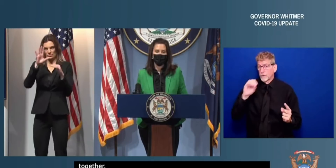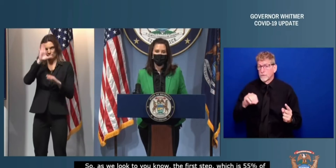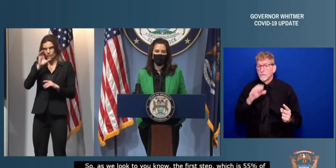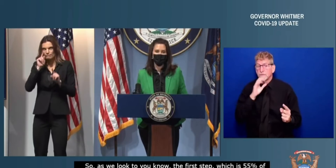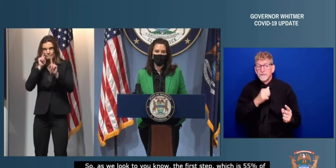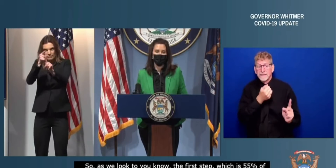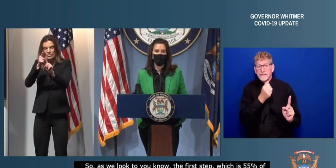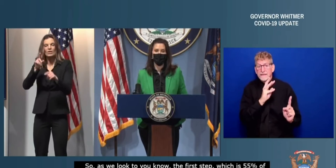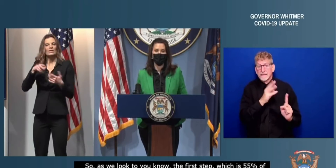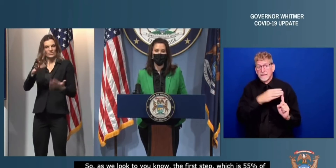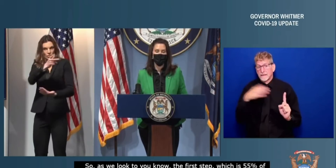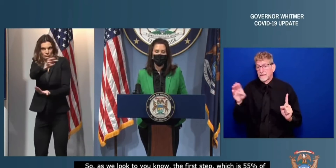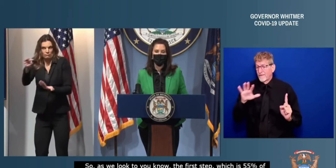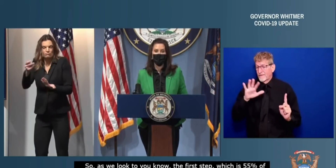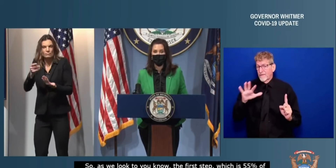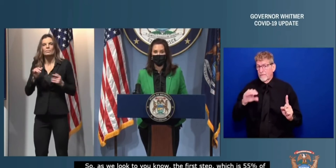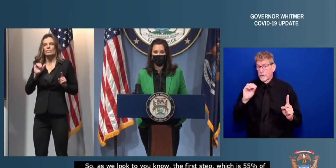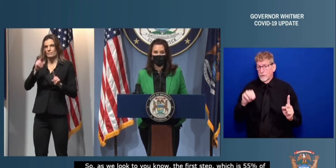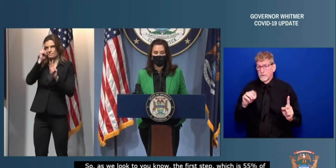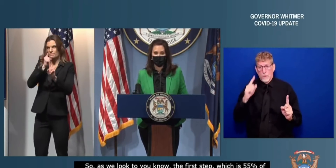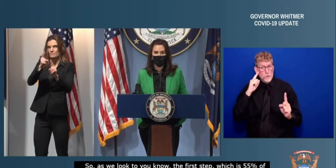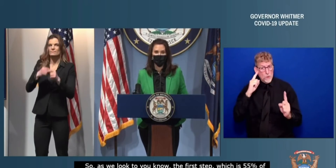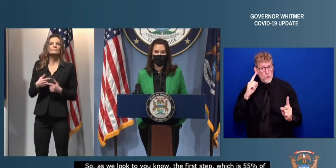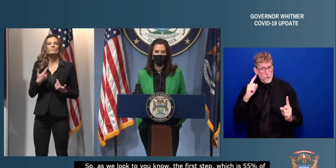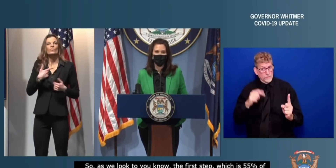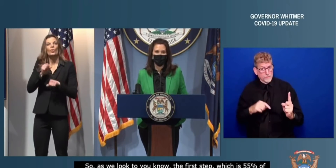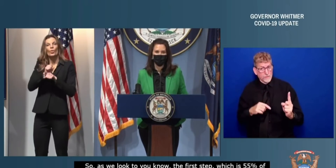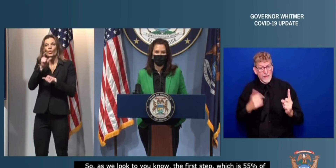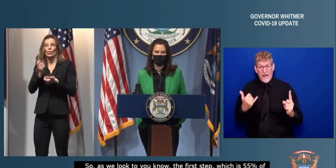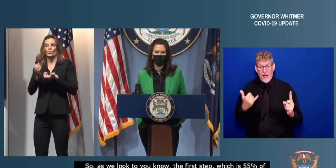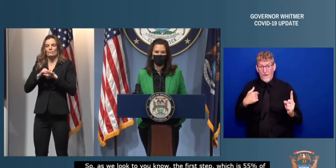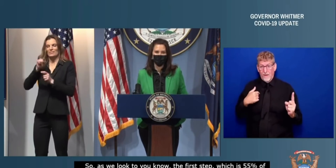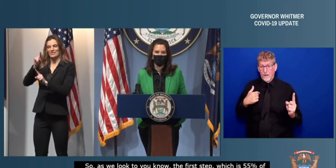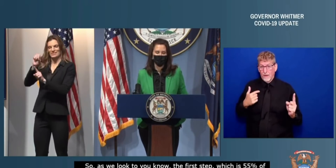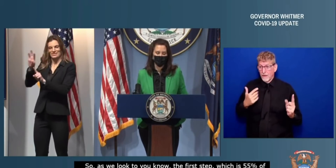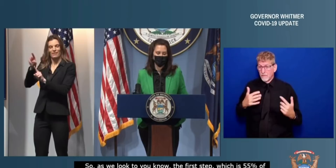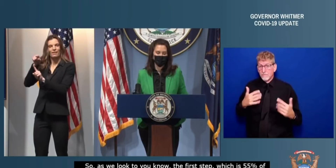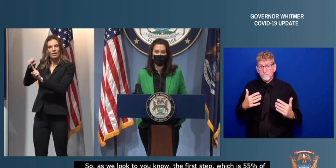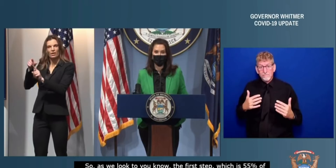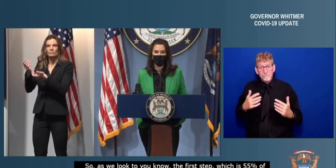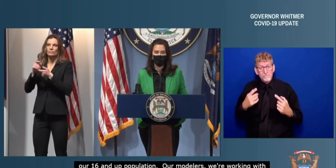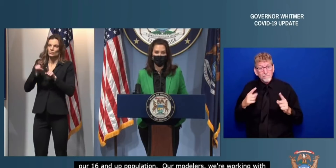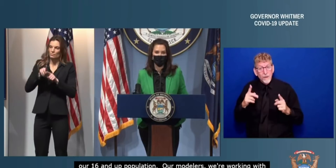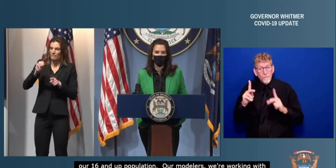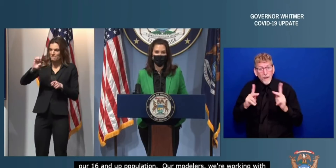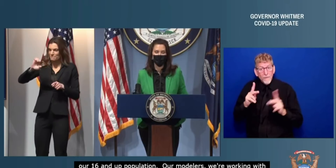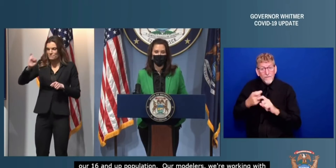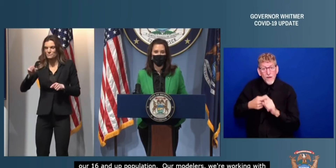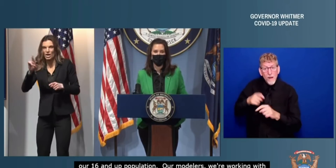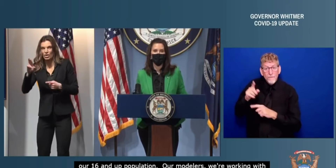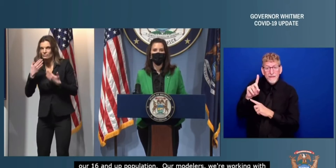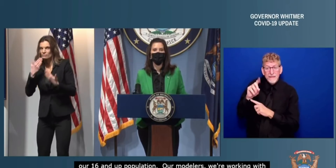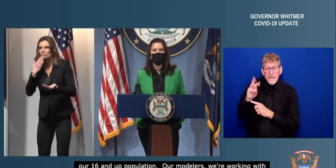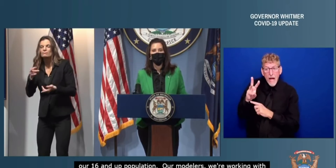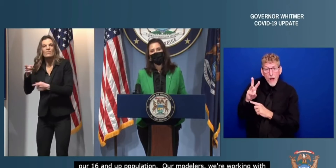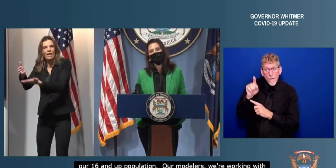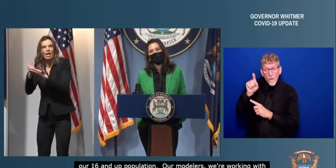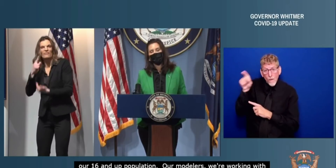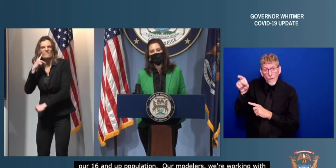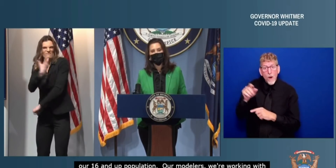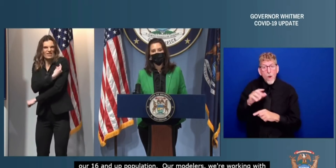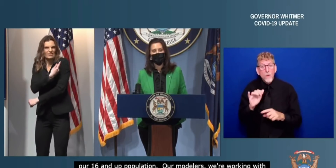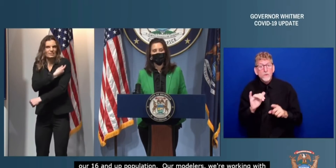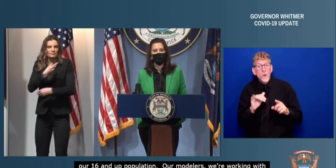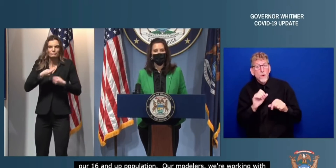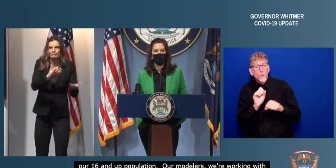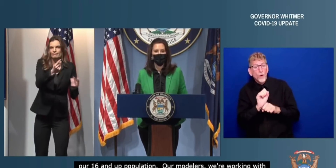with some incredible people from Dow who have been helping us, as well as Meyer, who's done a phenomenal job with vaccines. What we're